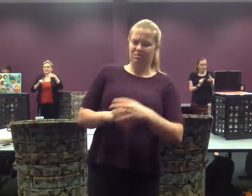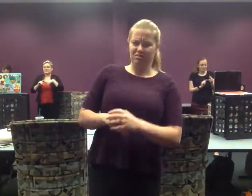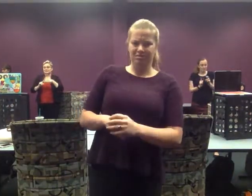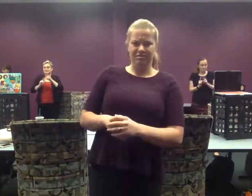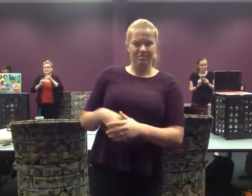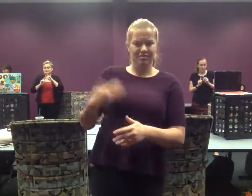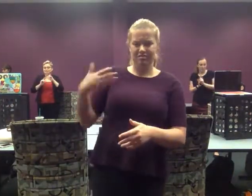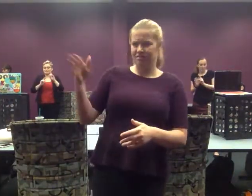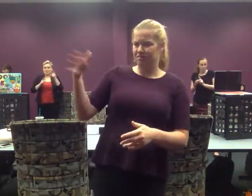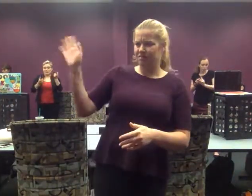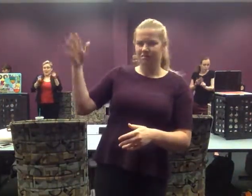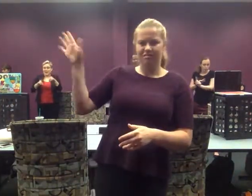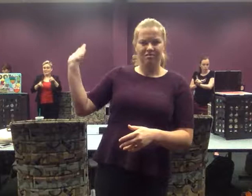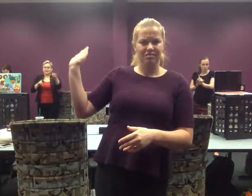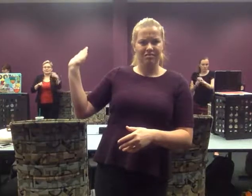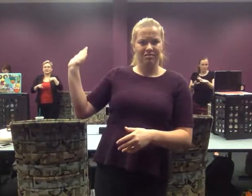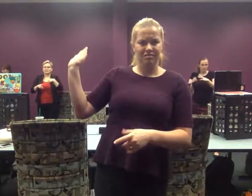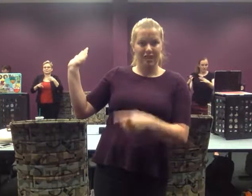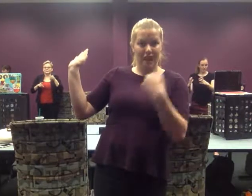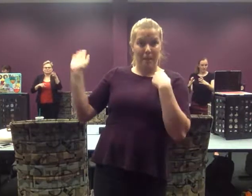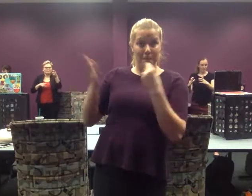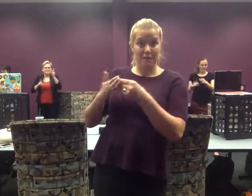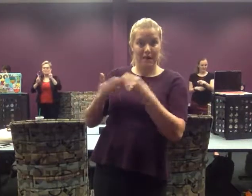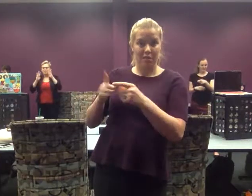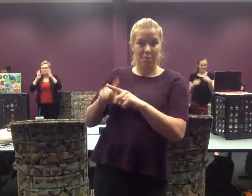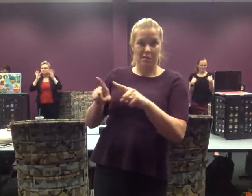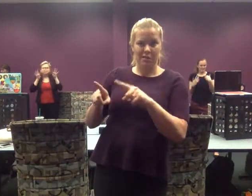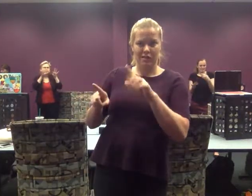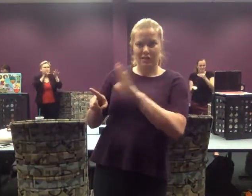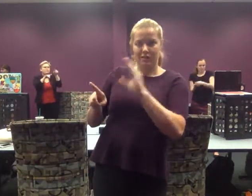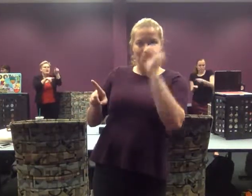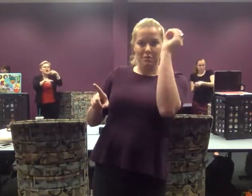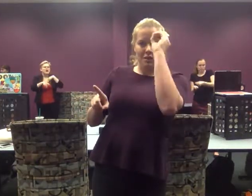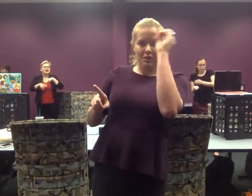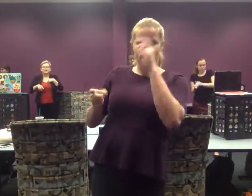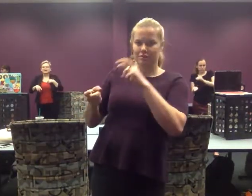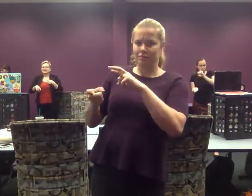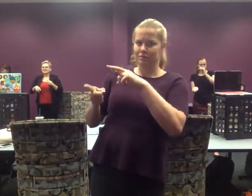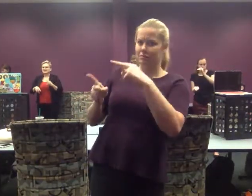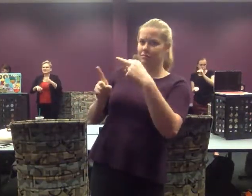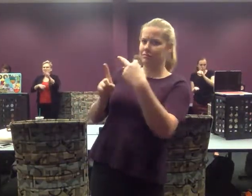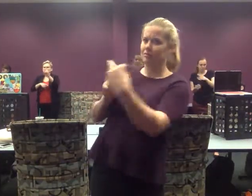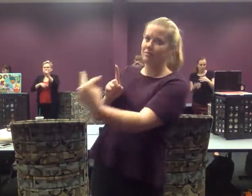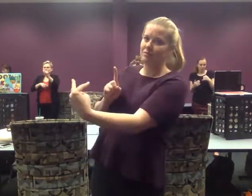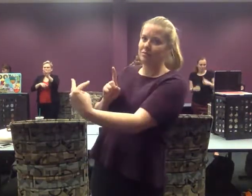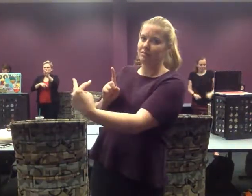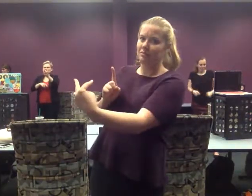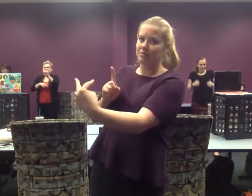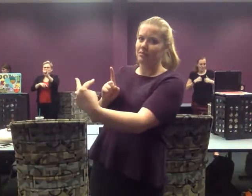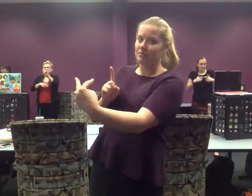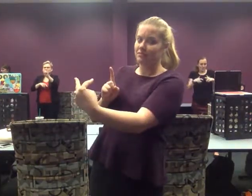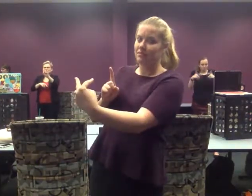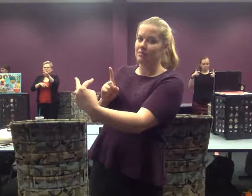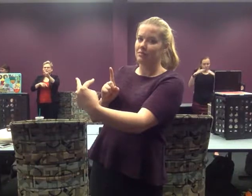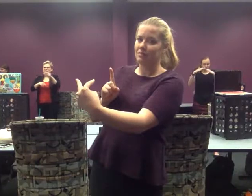After all, the man was a multimillionaire who lived in a great mansion on the Hudson River. How could he possibly take the